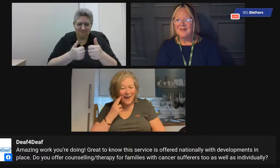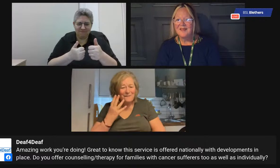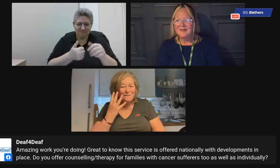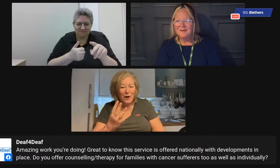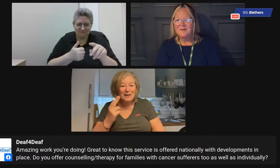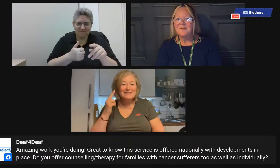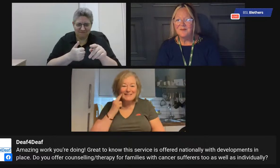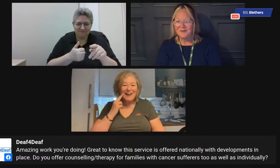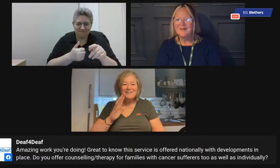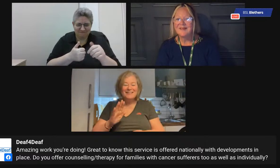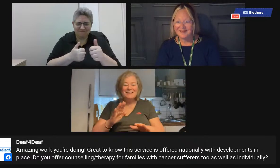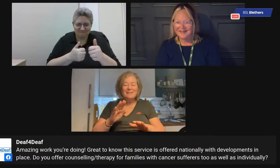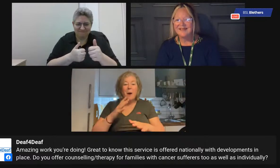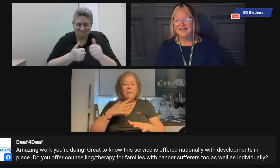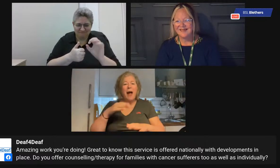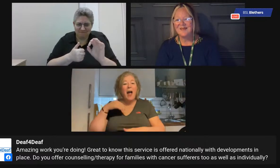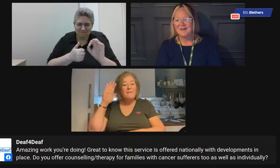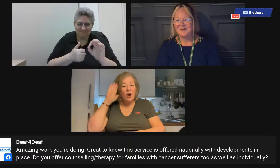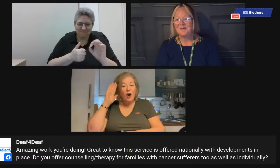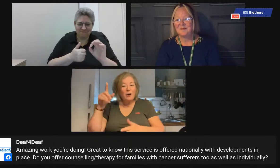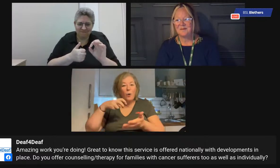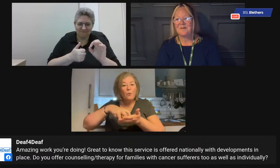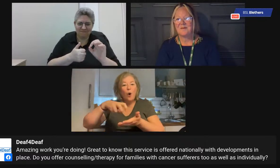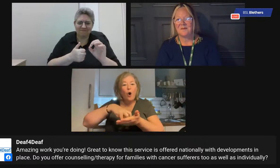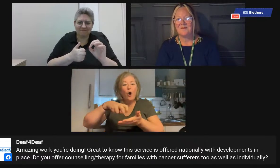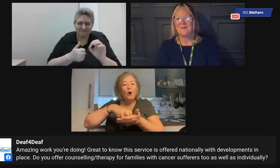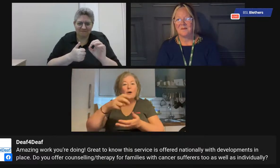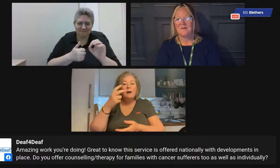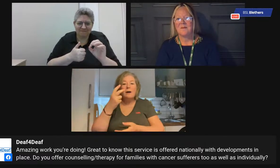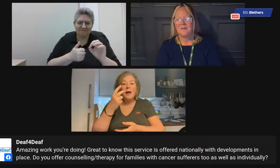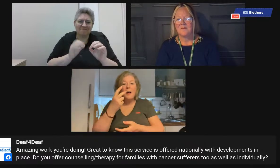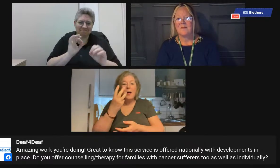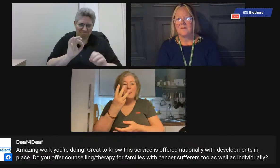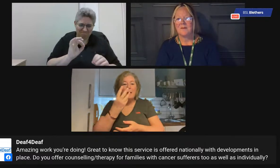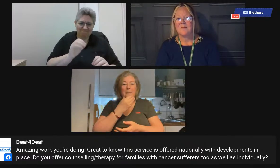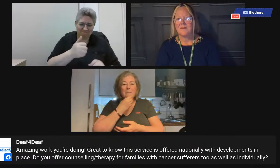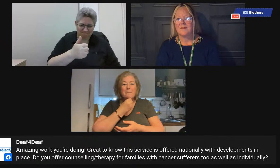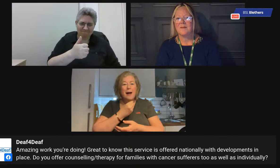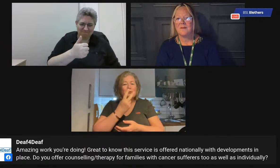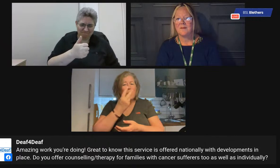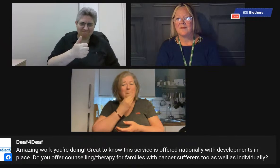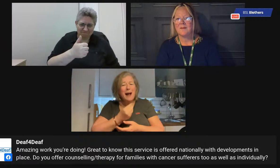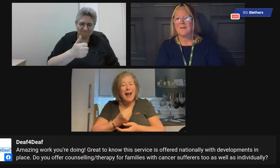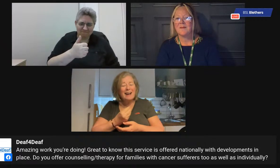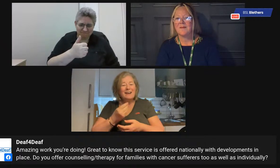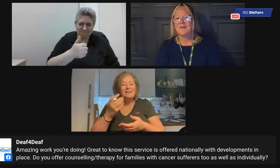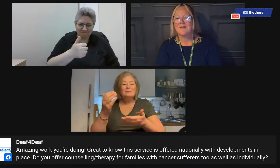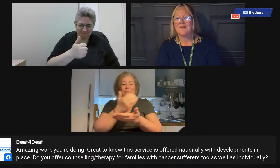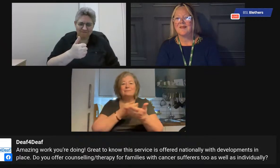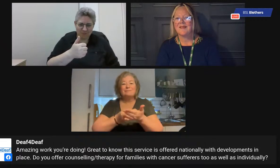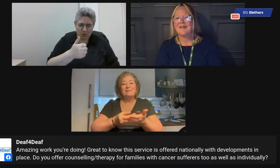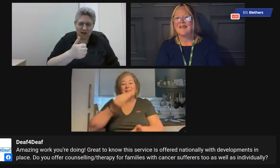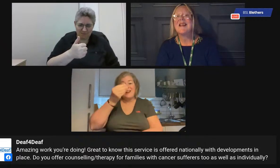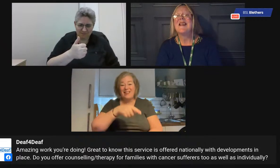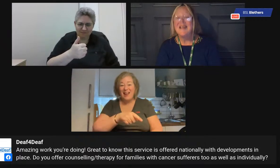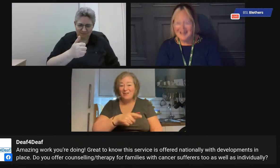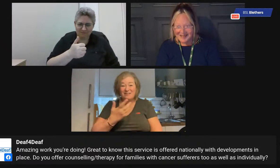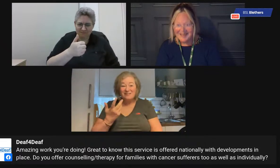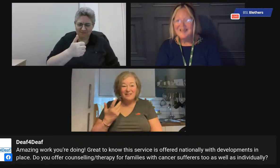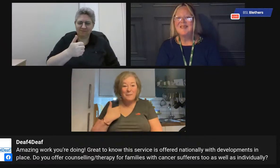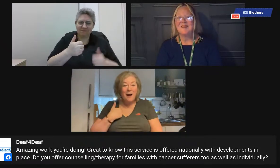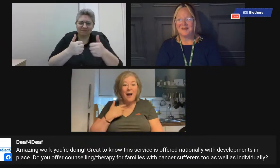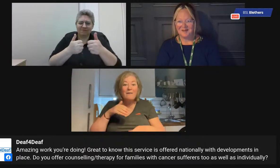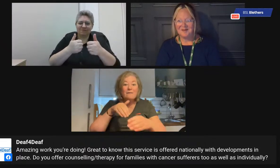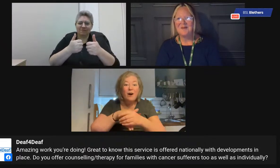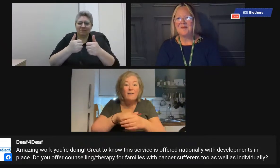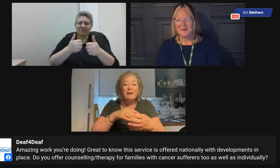I've never I'd heard of this. Oh, I've heard of them doing a walk, Deaf for Deaf. I think it's for men that